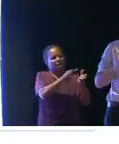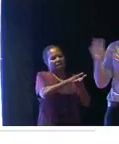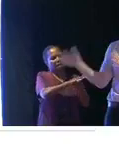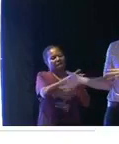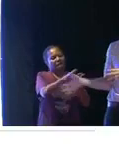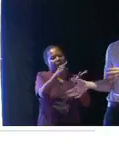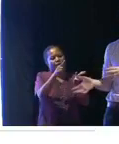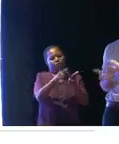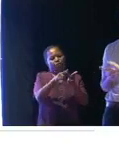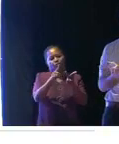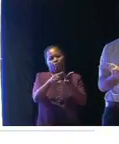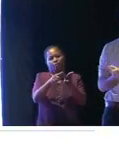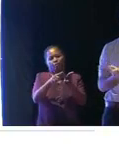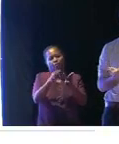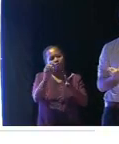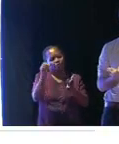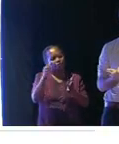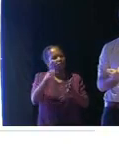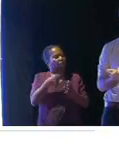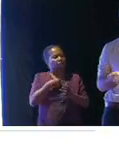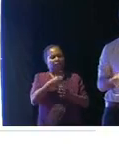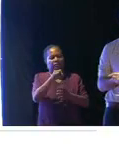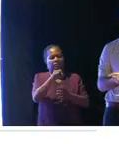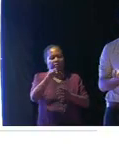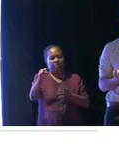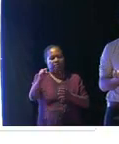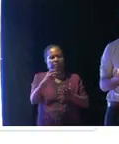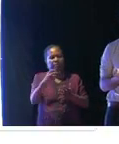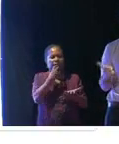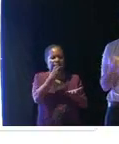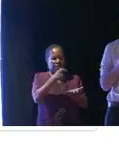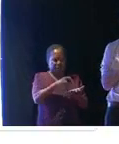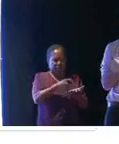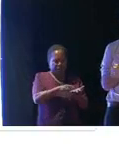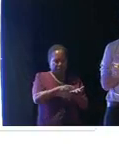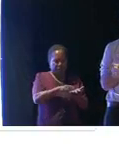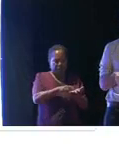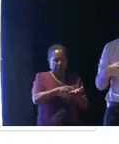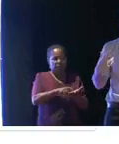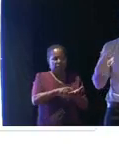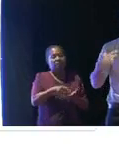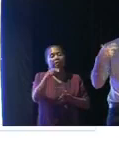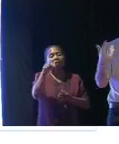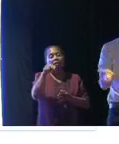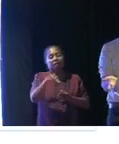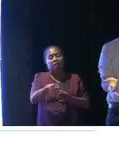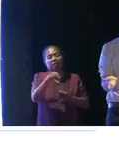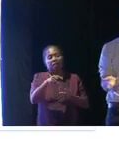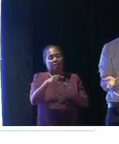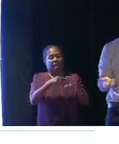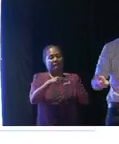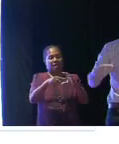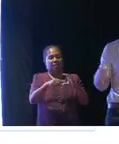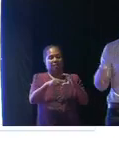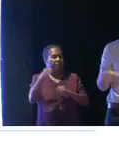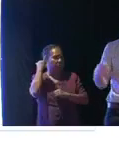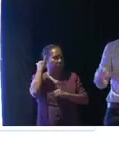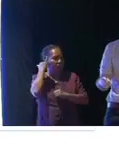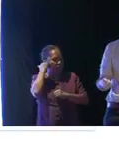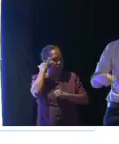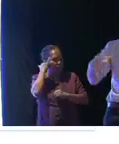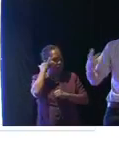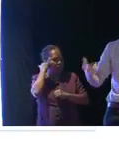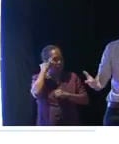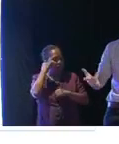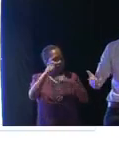You don't have to have a business email or anything like that to register on this system. So you need an email address because we need to be able to contact you. We need to be able to send